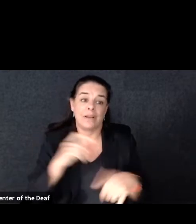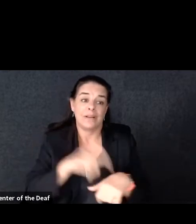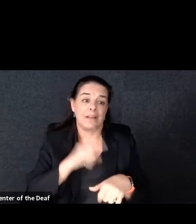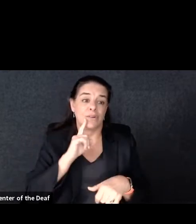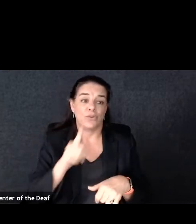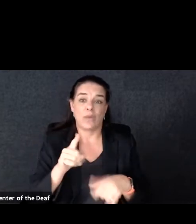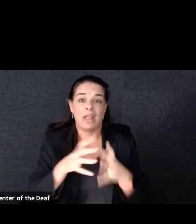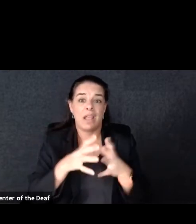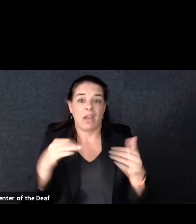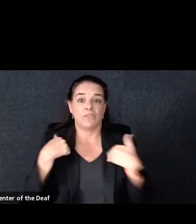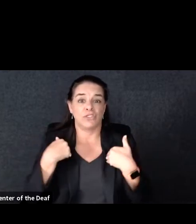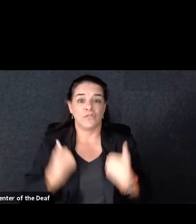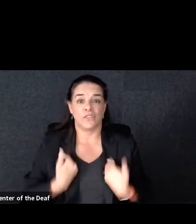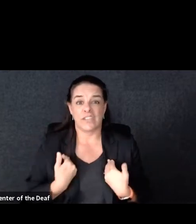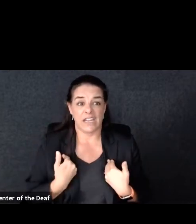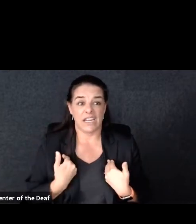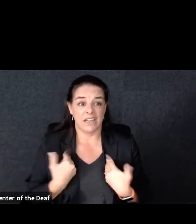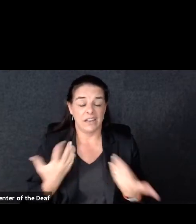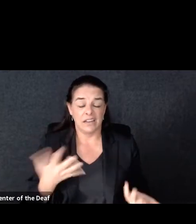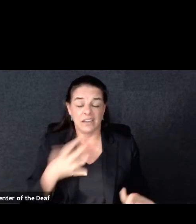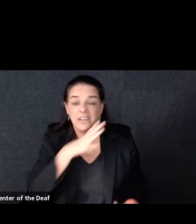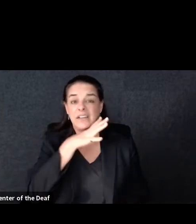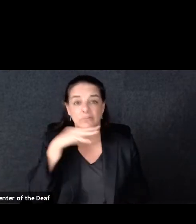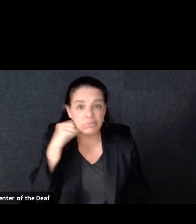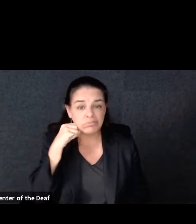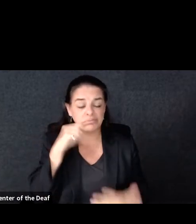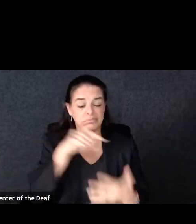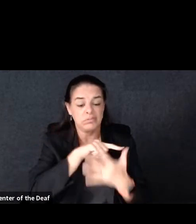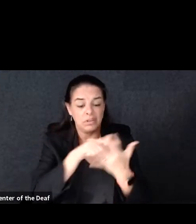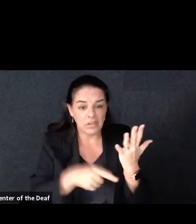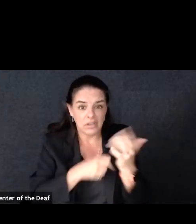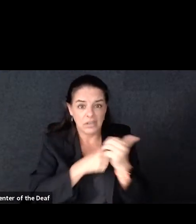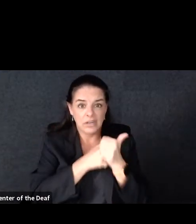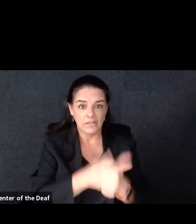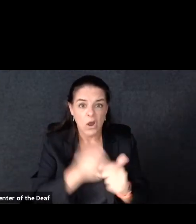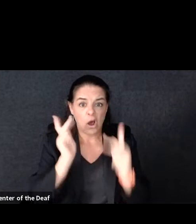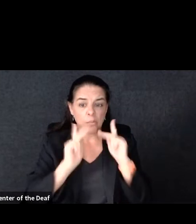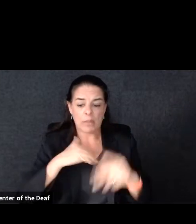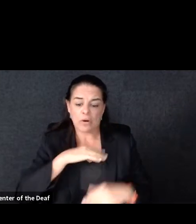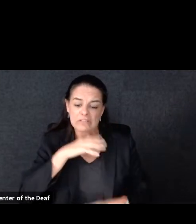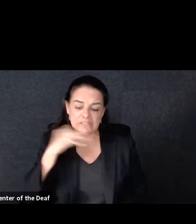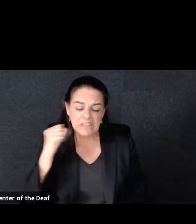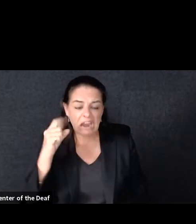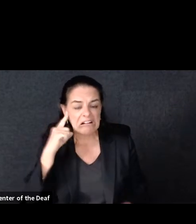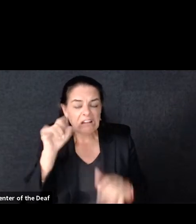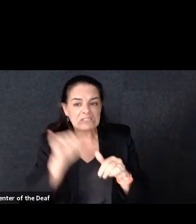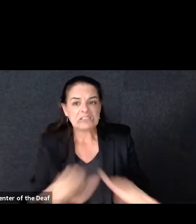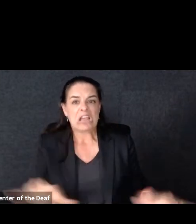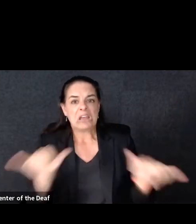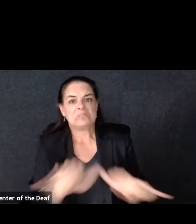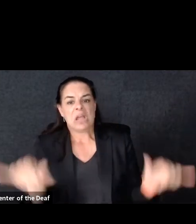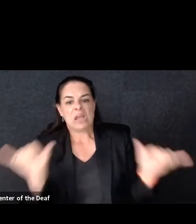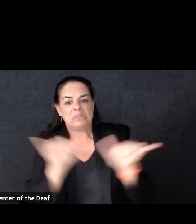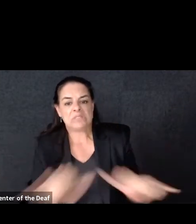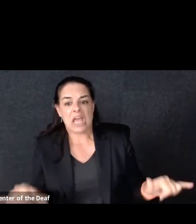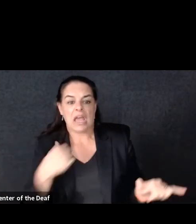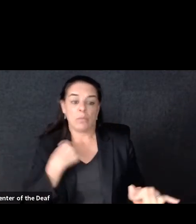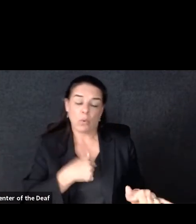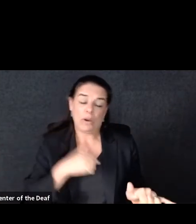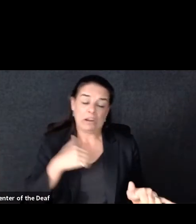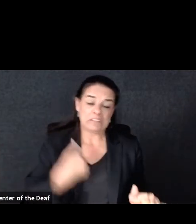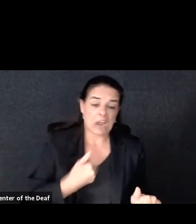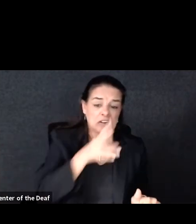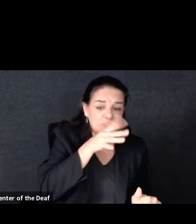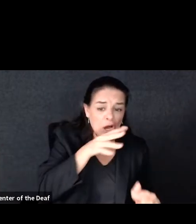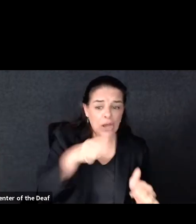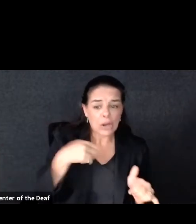lot of fatigue with following the 5 core actions, and people are tired of hearing about this. But whether we're tired of talking about it or hearing